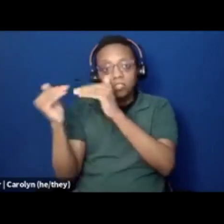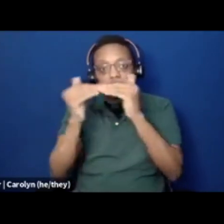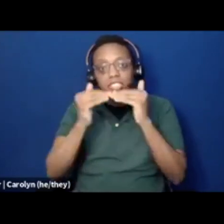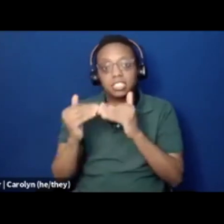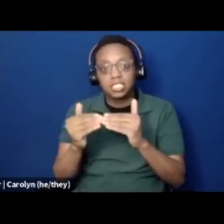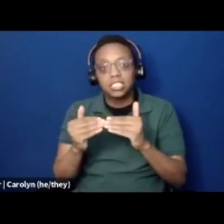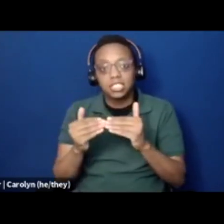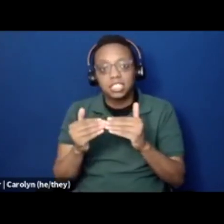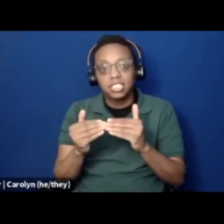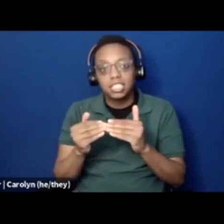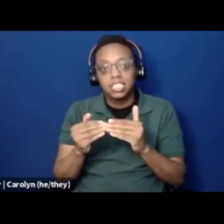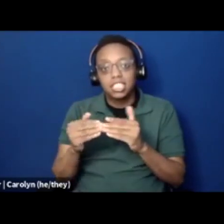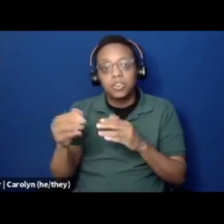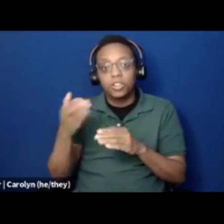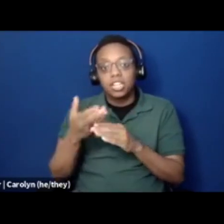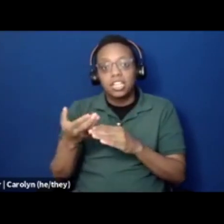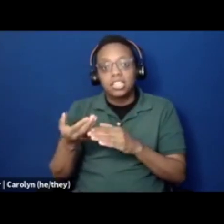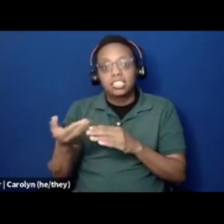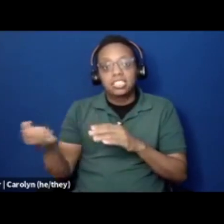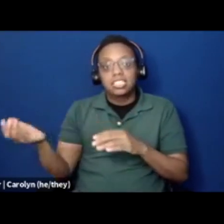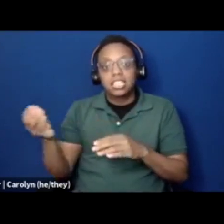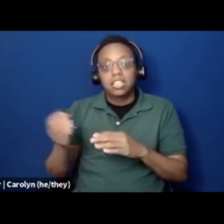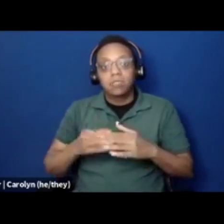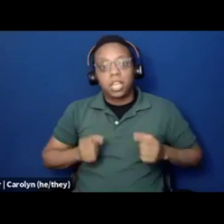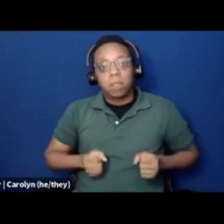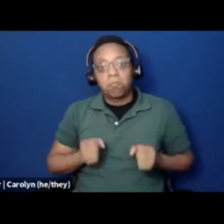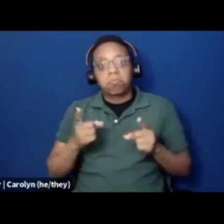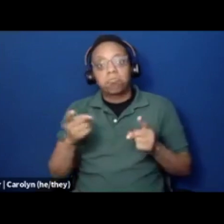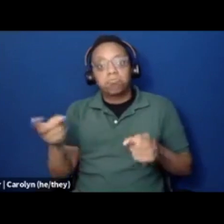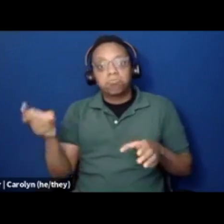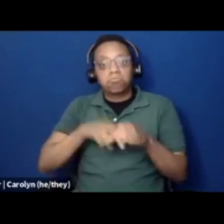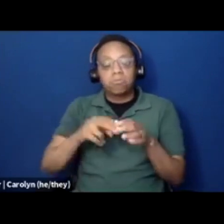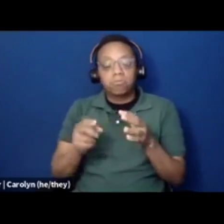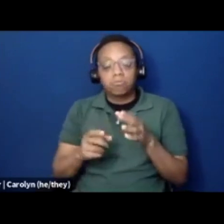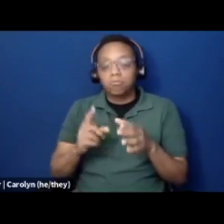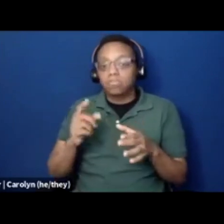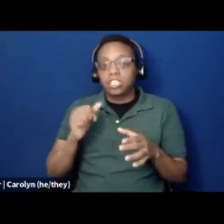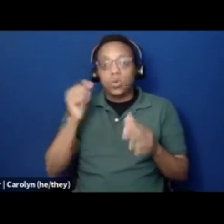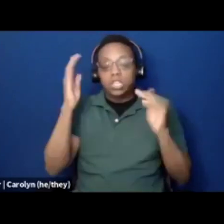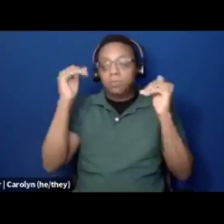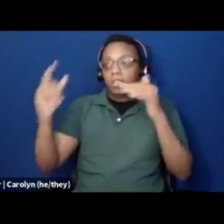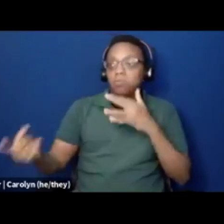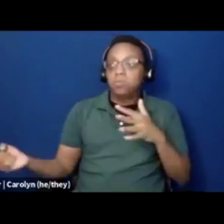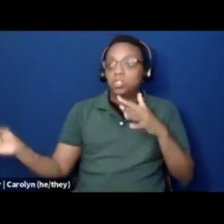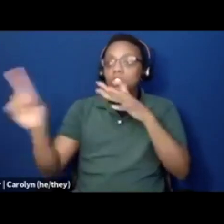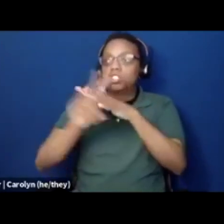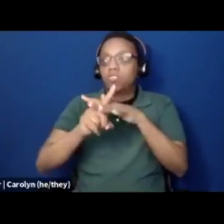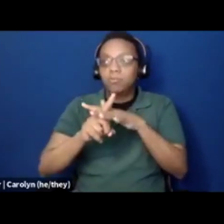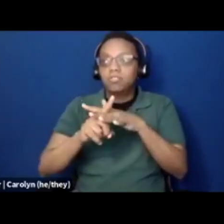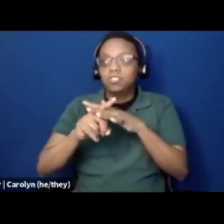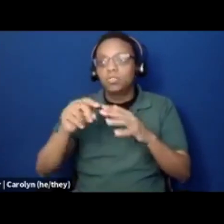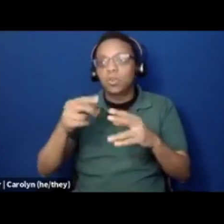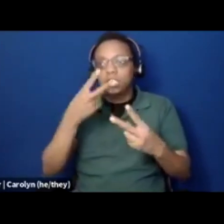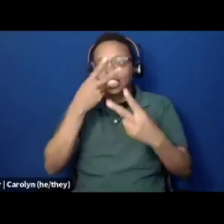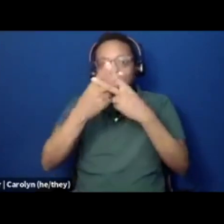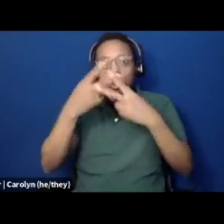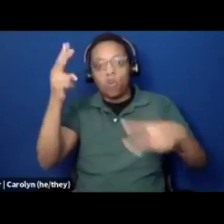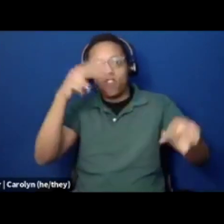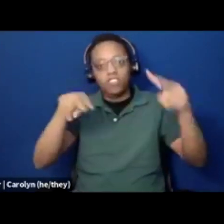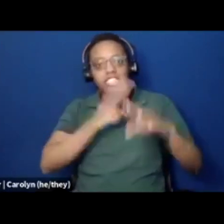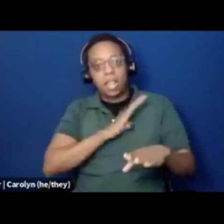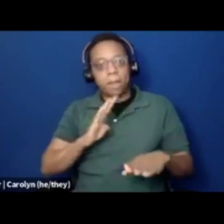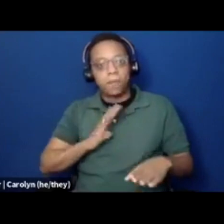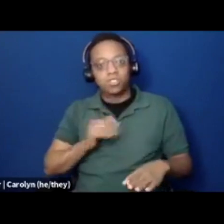to be in, right? Where they don't expect us to show up at. They don't expect us to show up at jail oversight boards. They don't expect us to show up